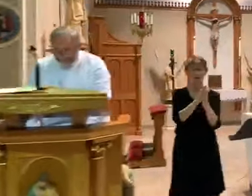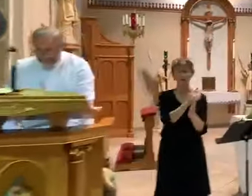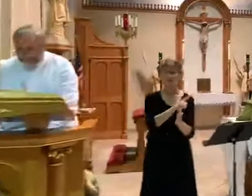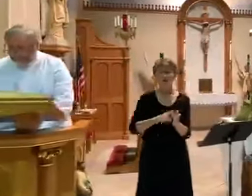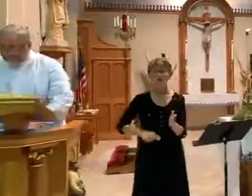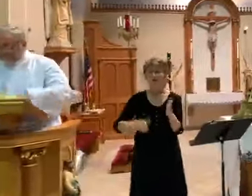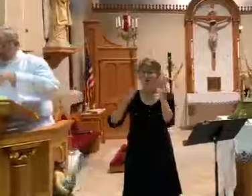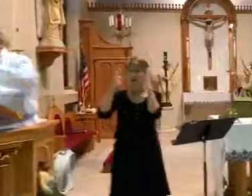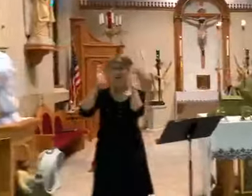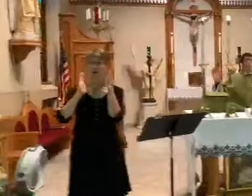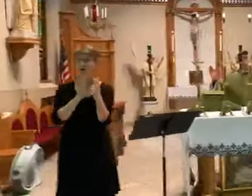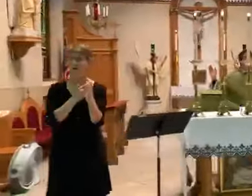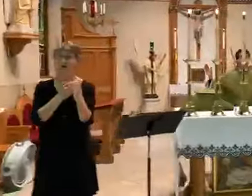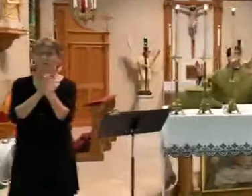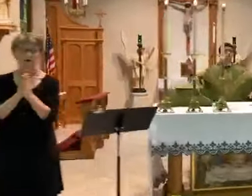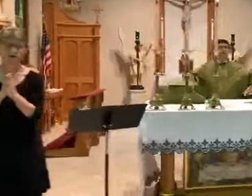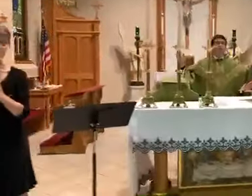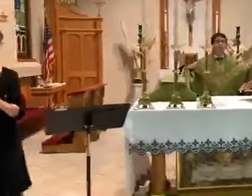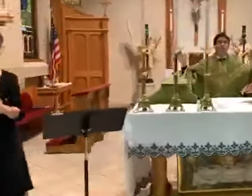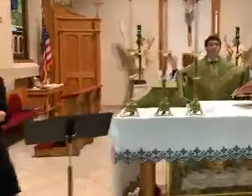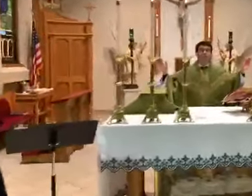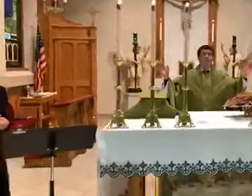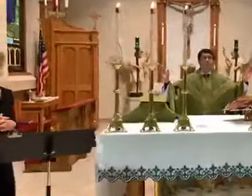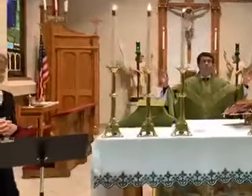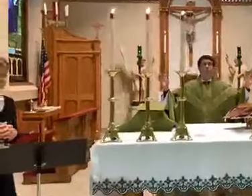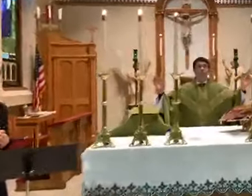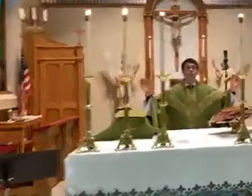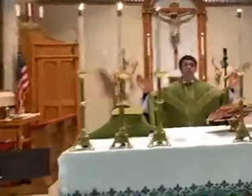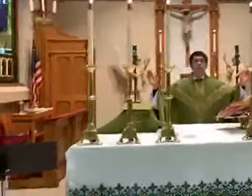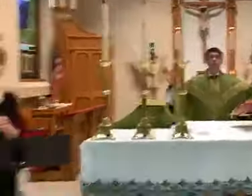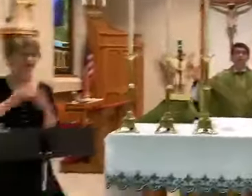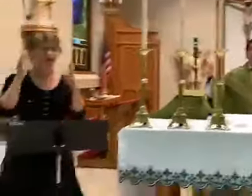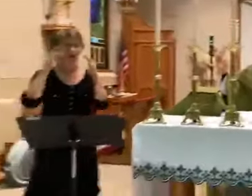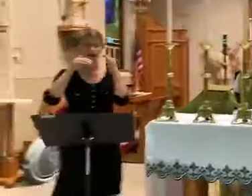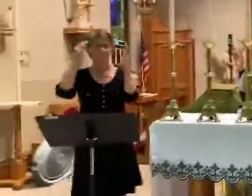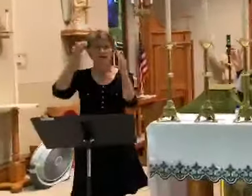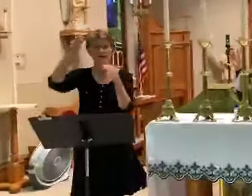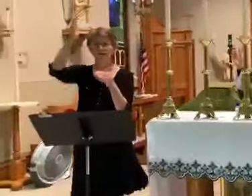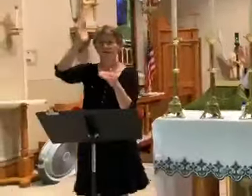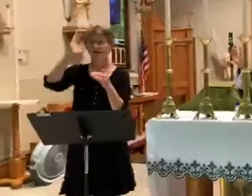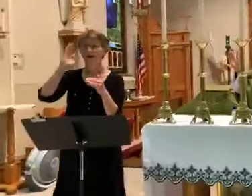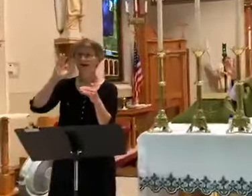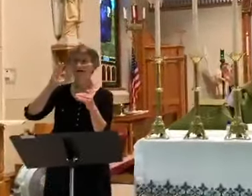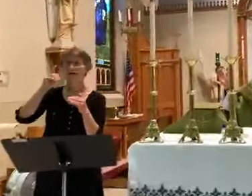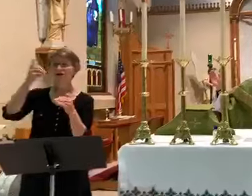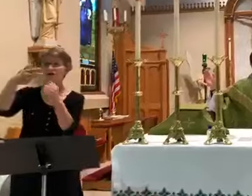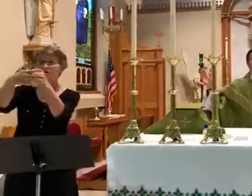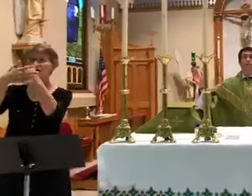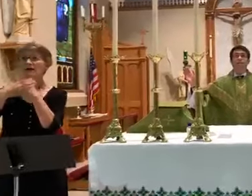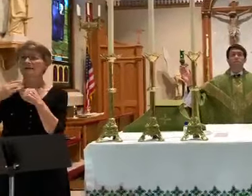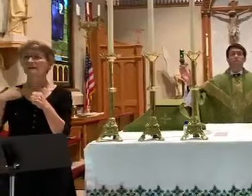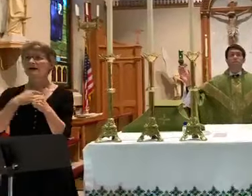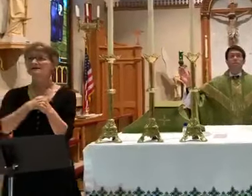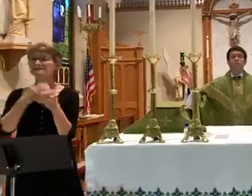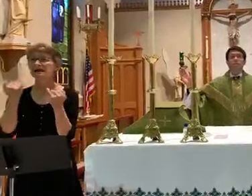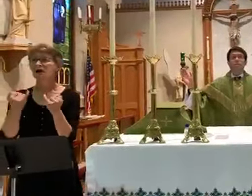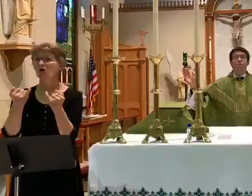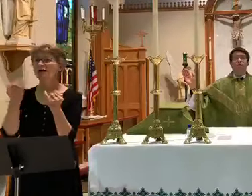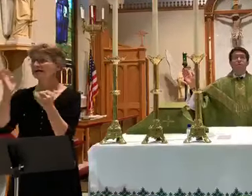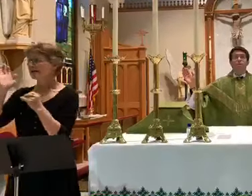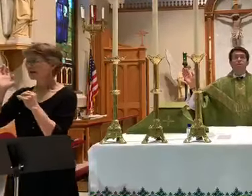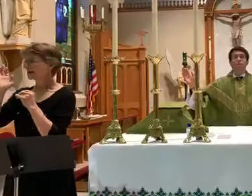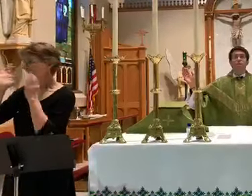Almighty and eternal God, whose Spirit intercedes for us with inexpressible groanings, hear and answer the